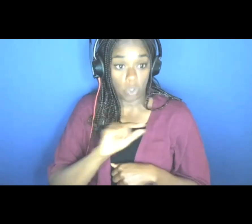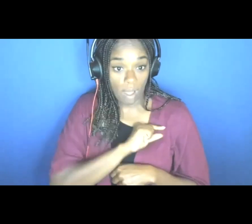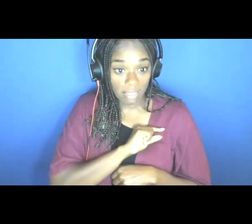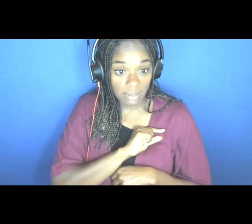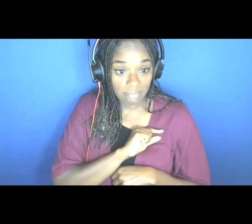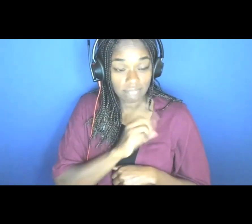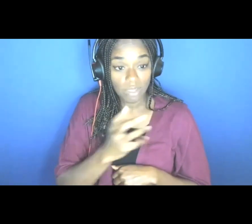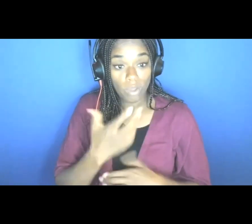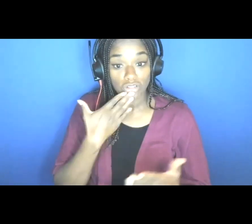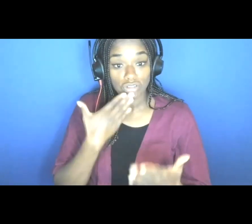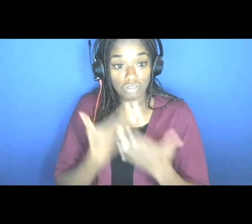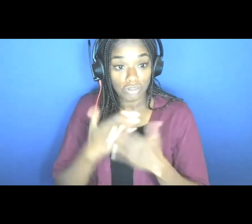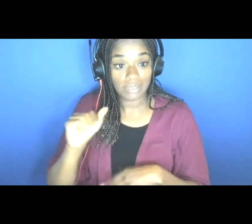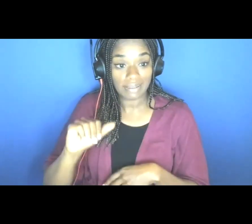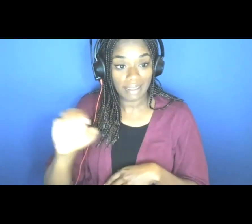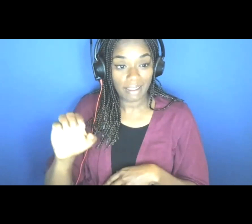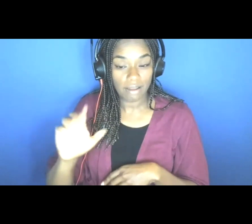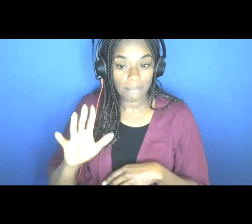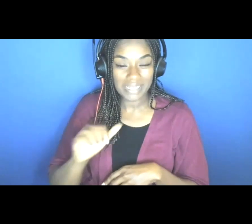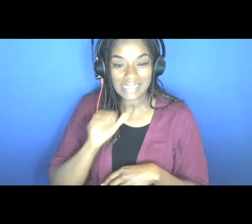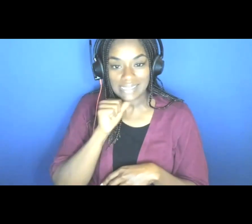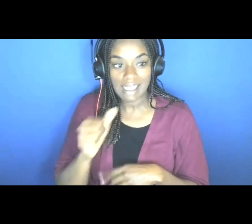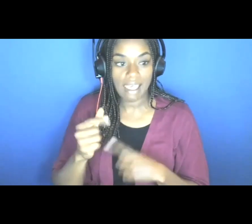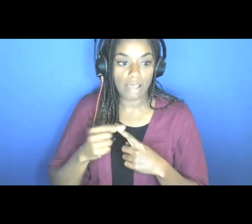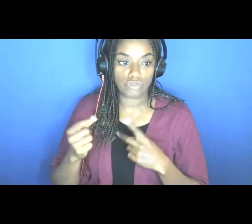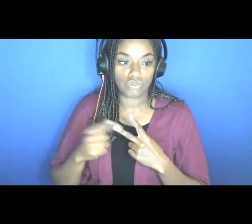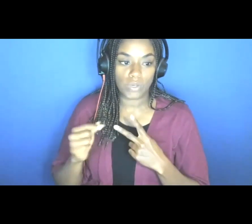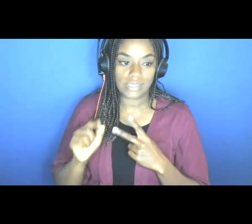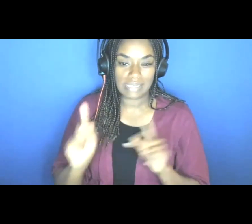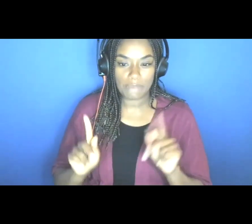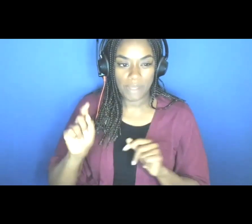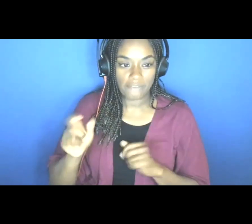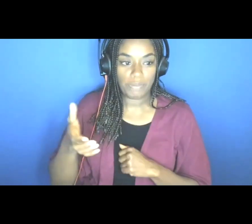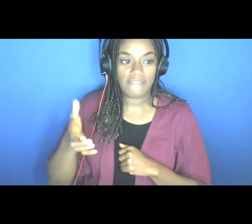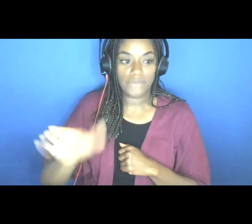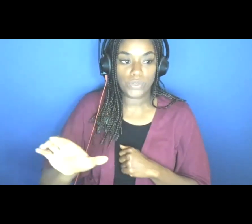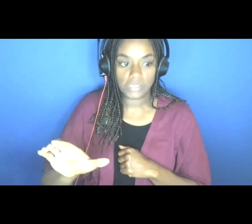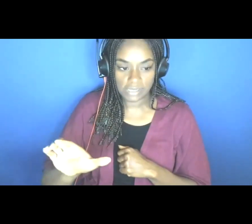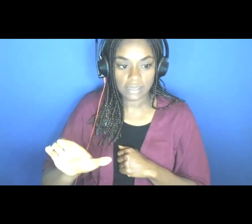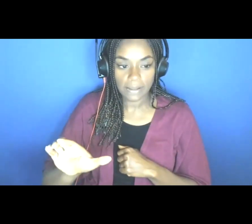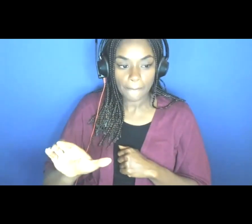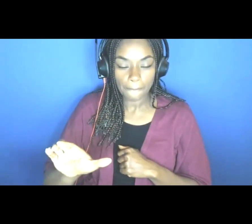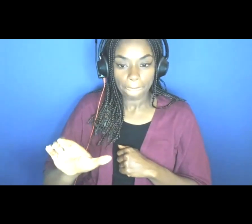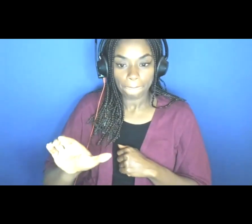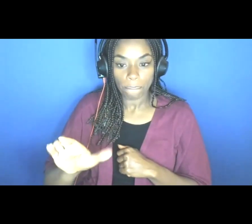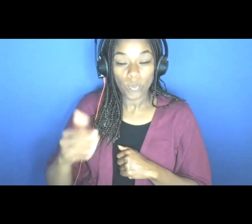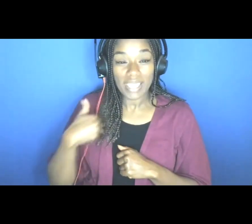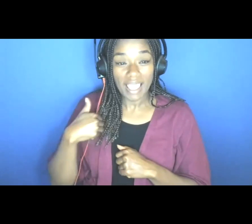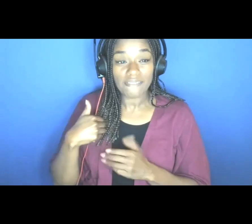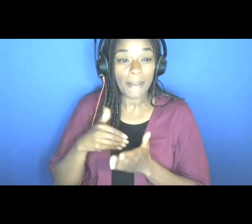It's not a choice that people should be forced to make. We have 1 million New